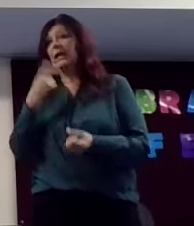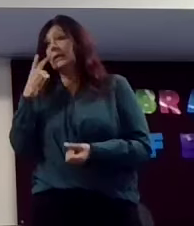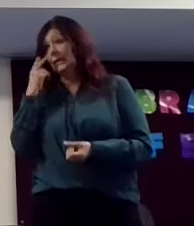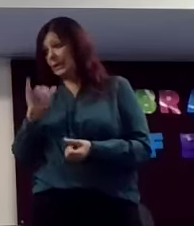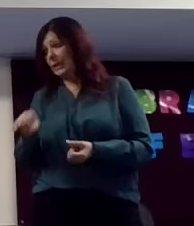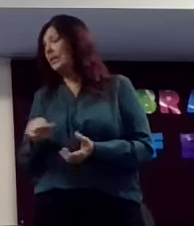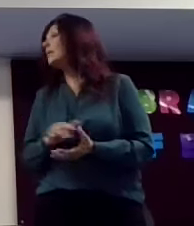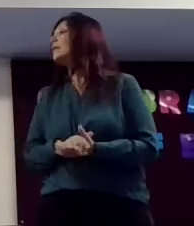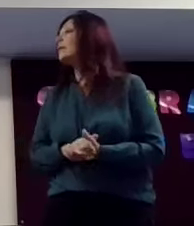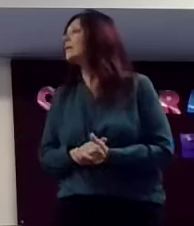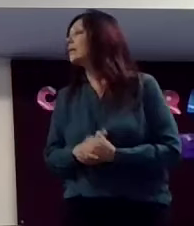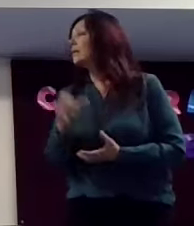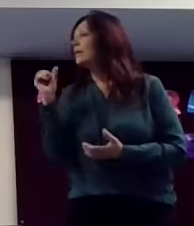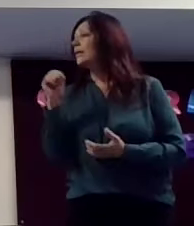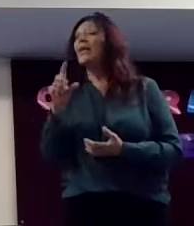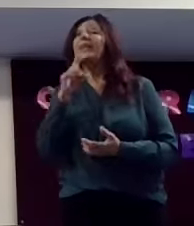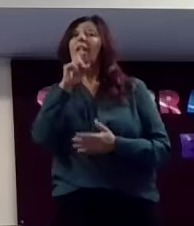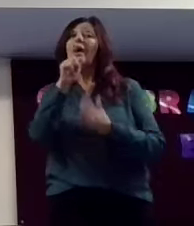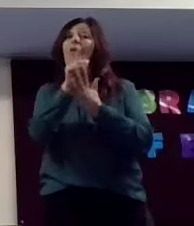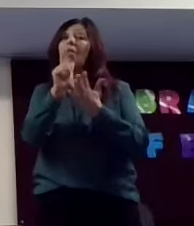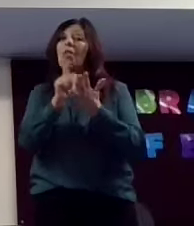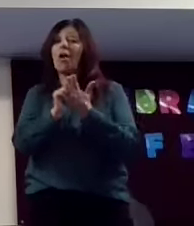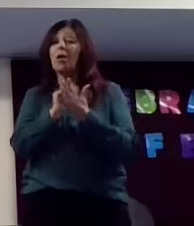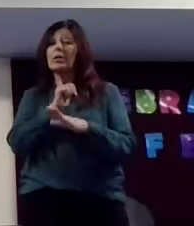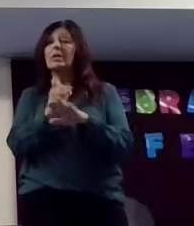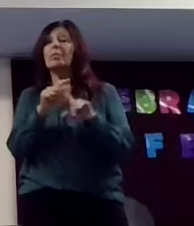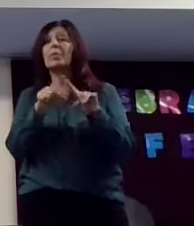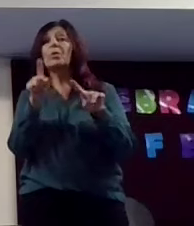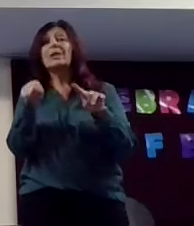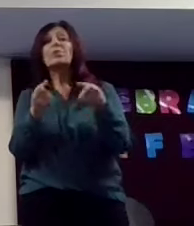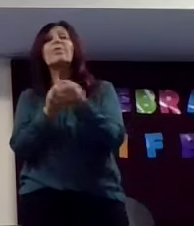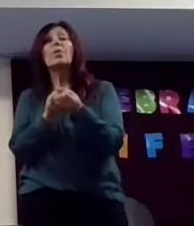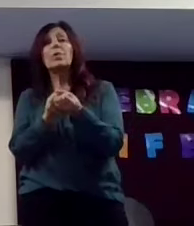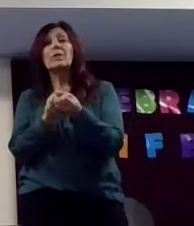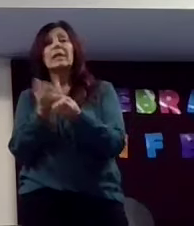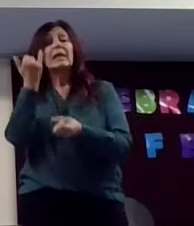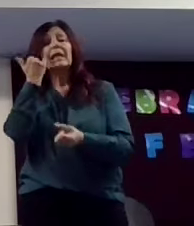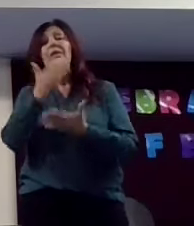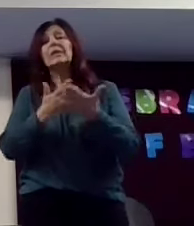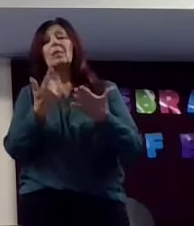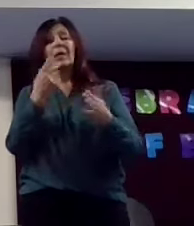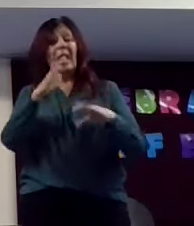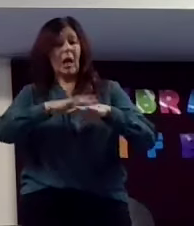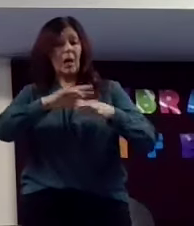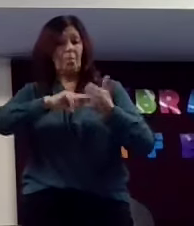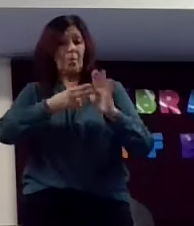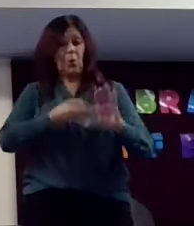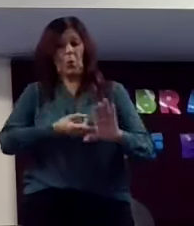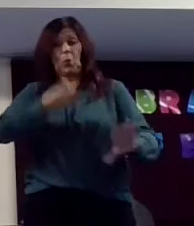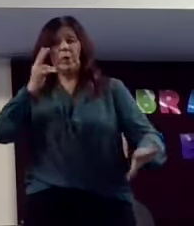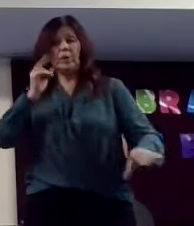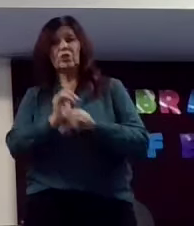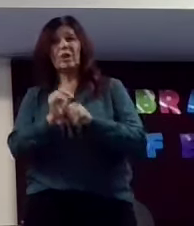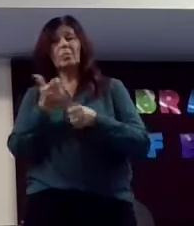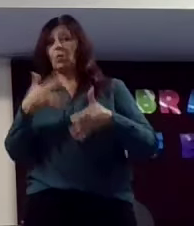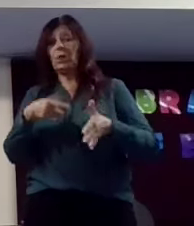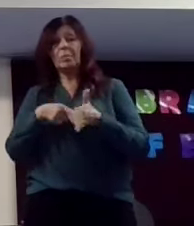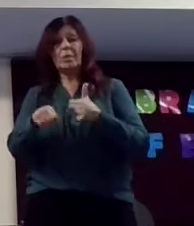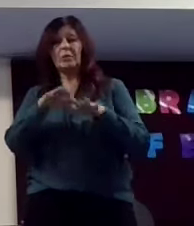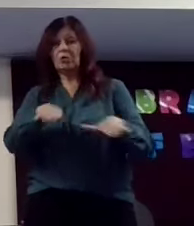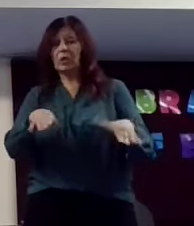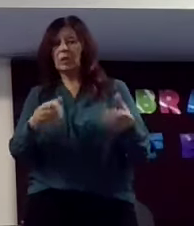high. Yes, and there are laws in place, but we need to enforce them. If someone purposefully quits their job to avoid paying child